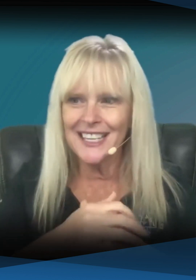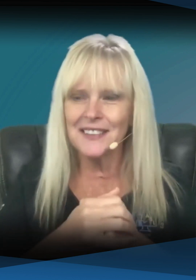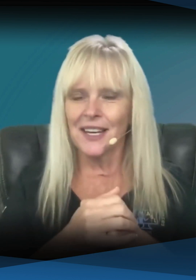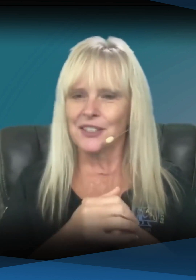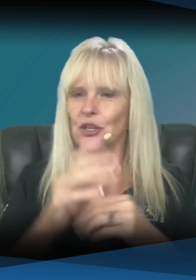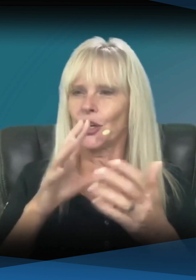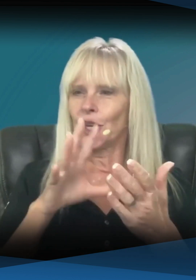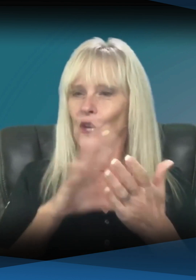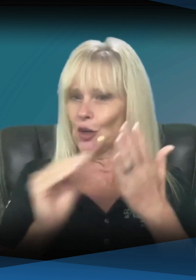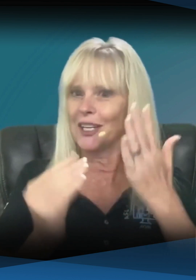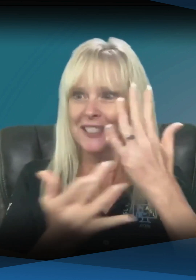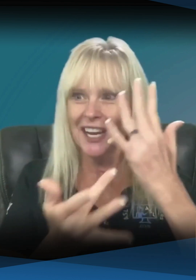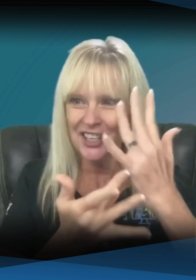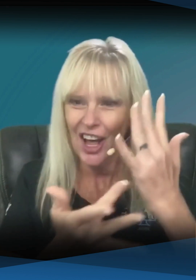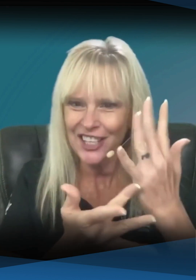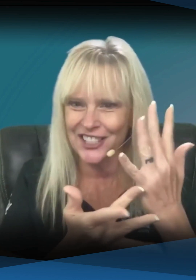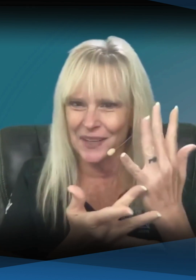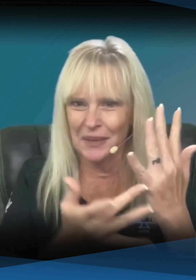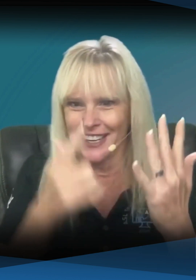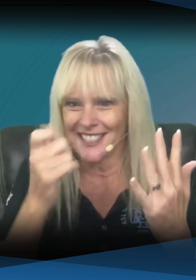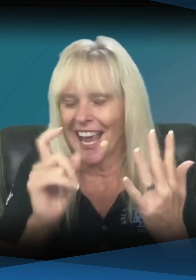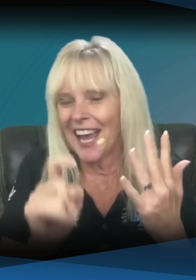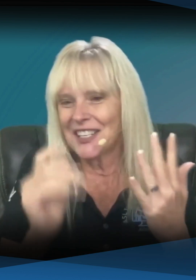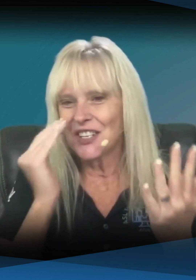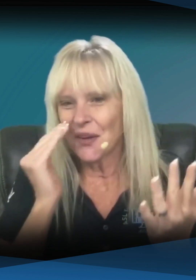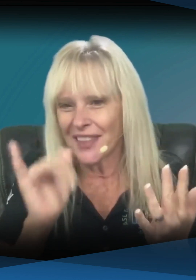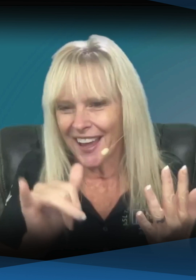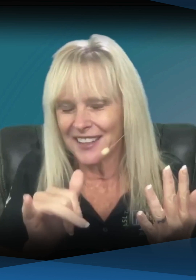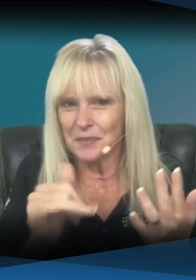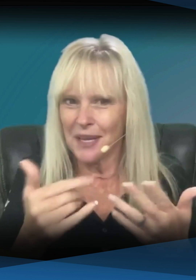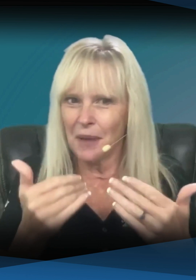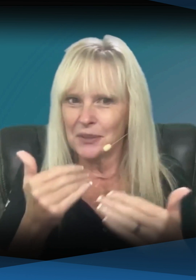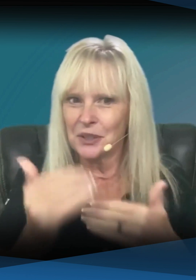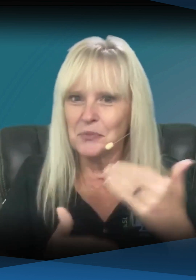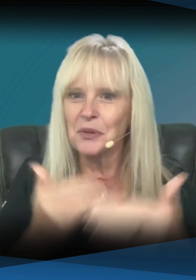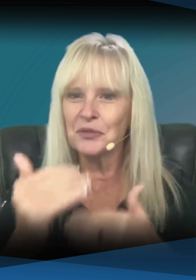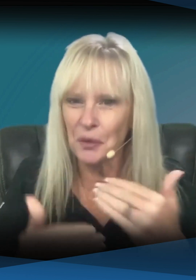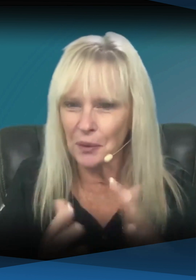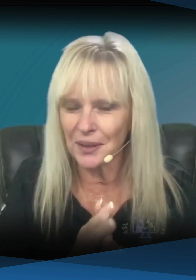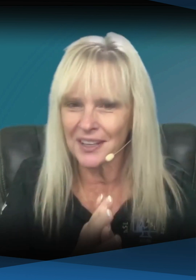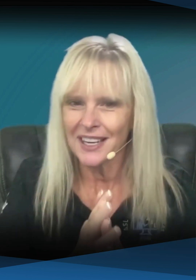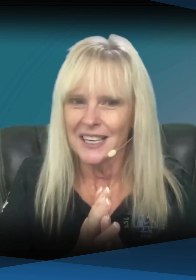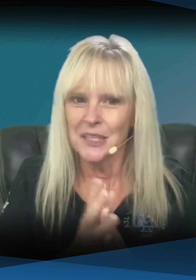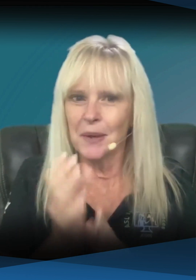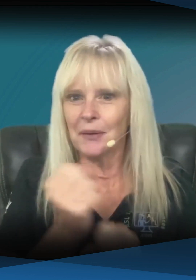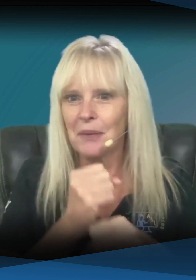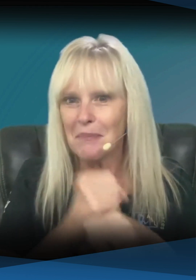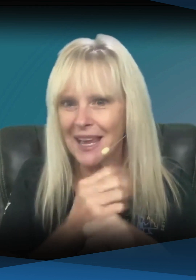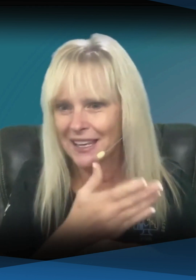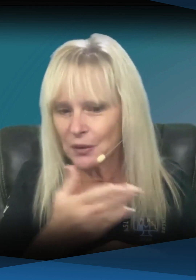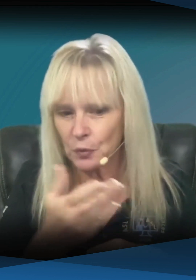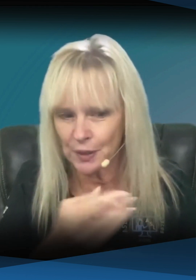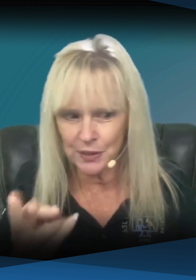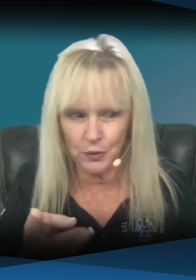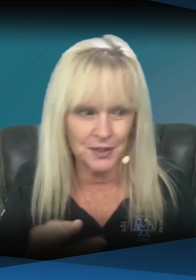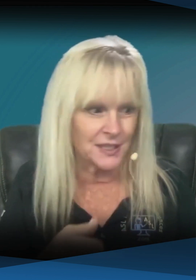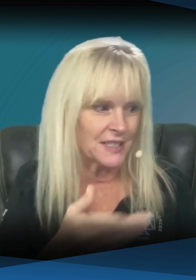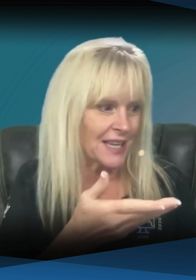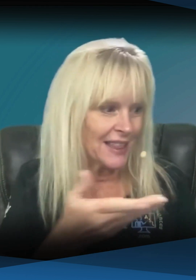I started learning technology because I had to know that to be able to move forward, to be able to make resources and things